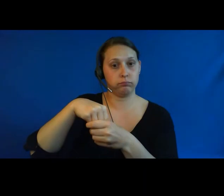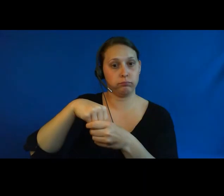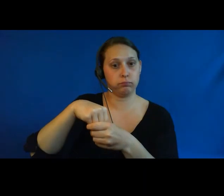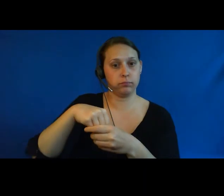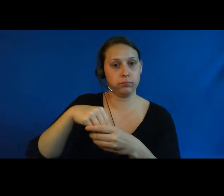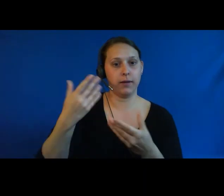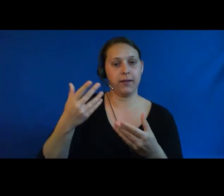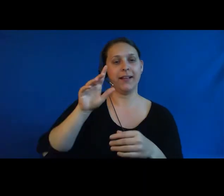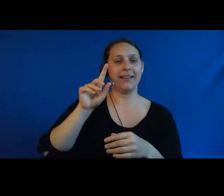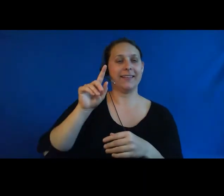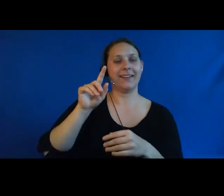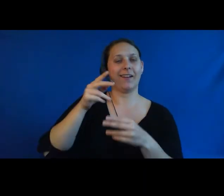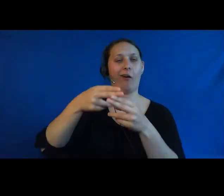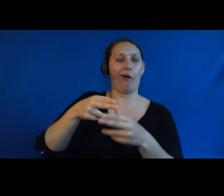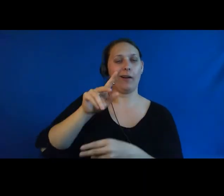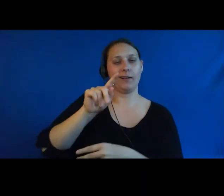soil, because